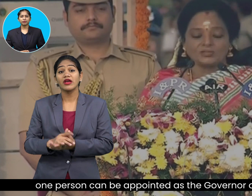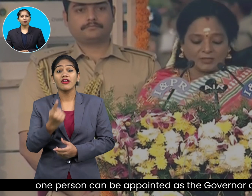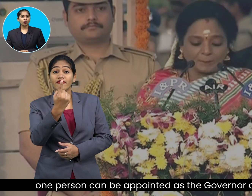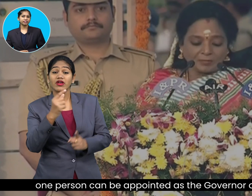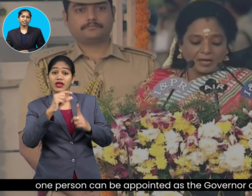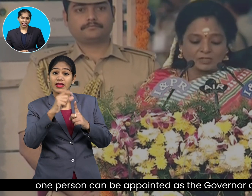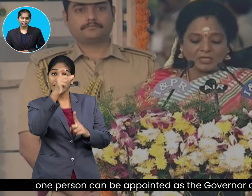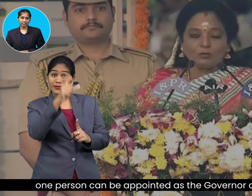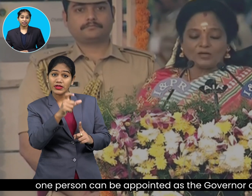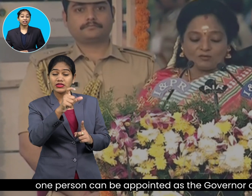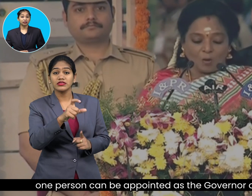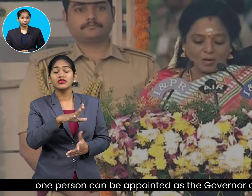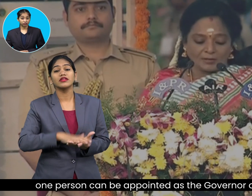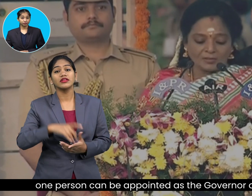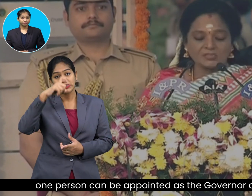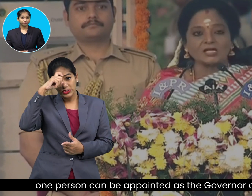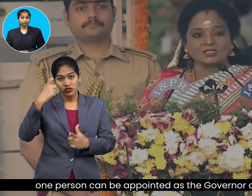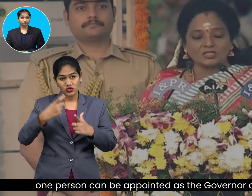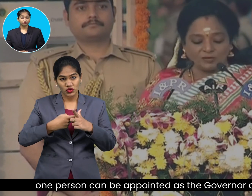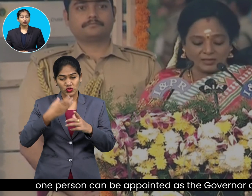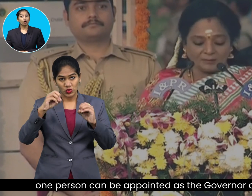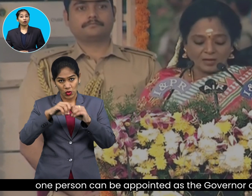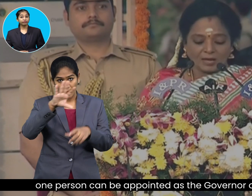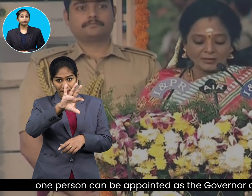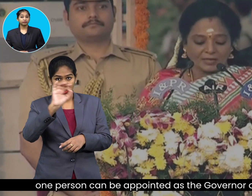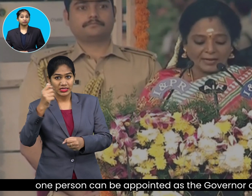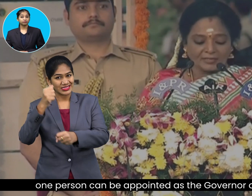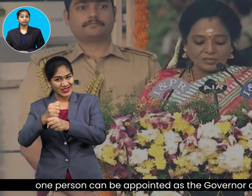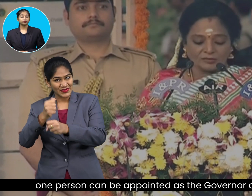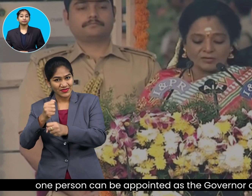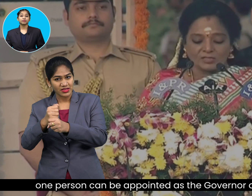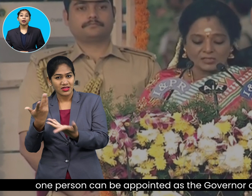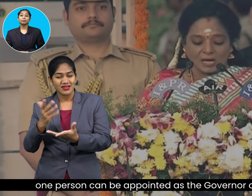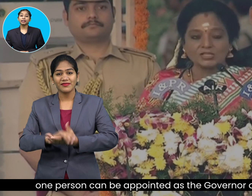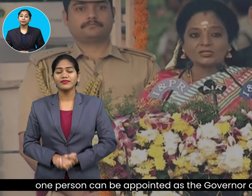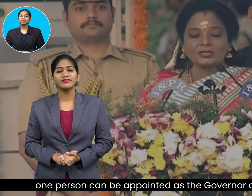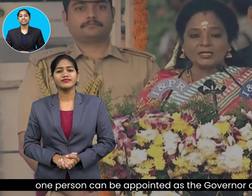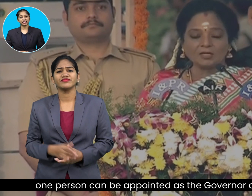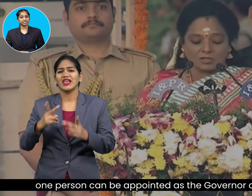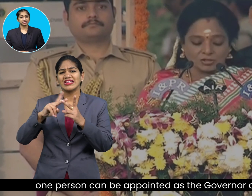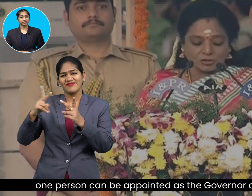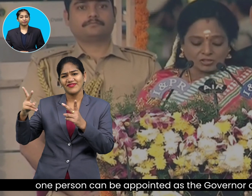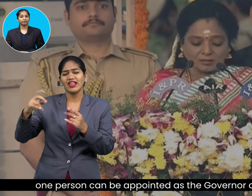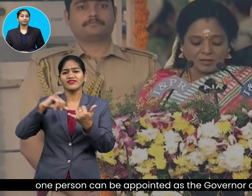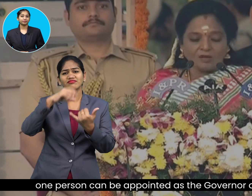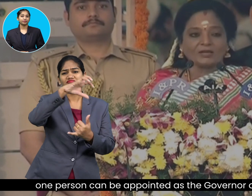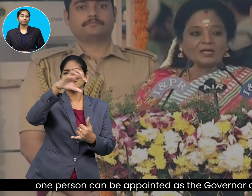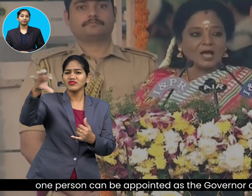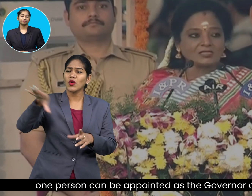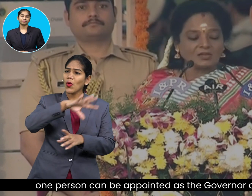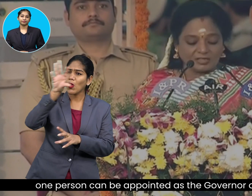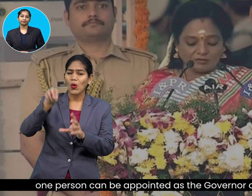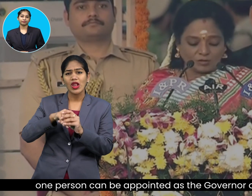person can be appointed as the governor of multiple states.